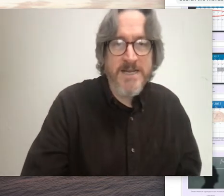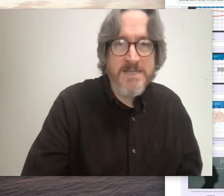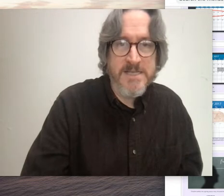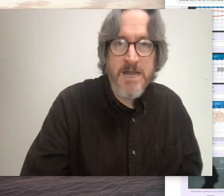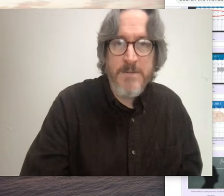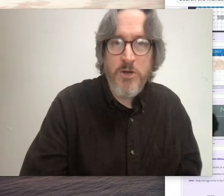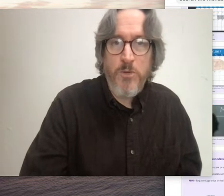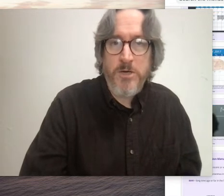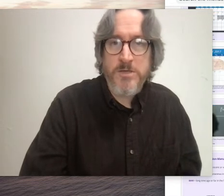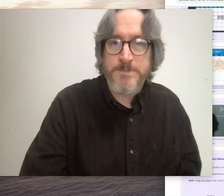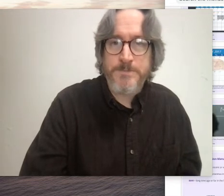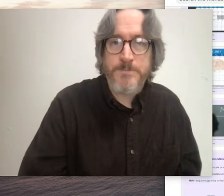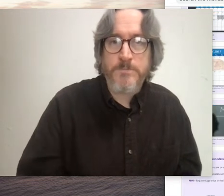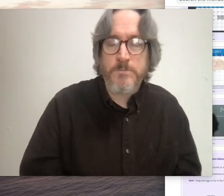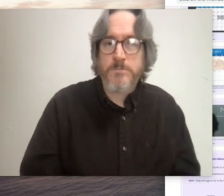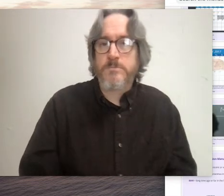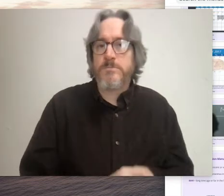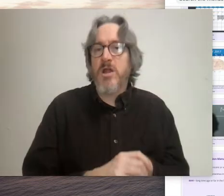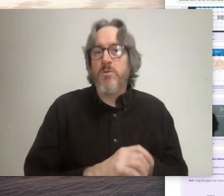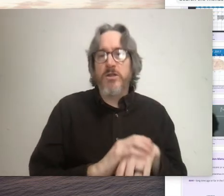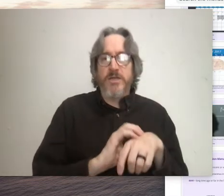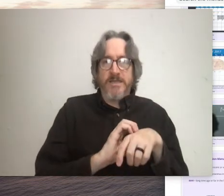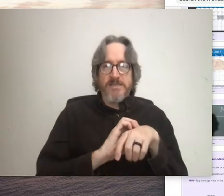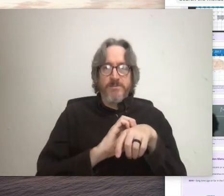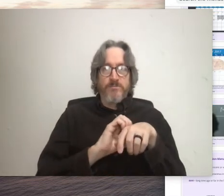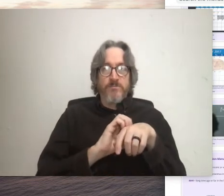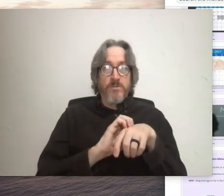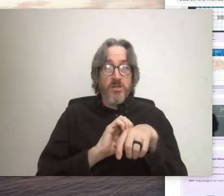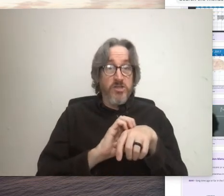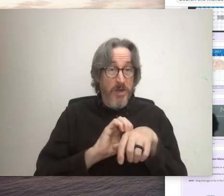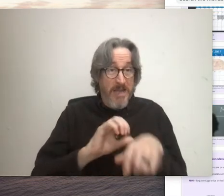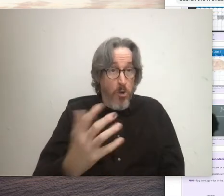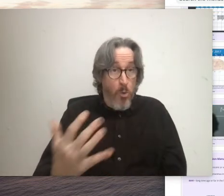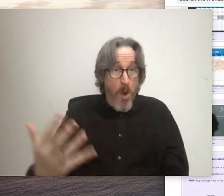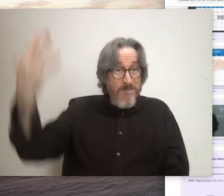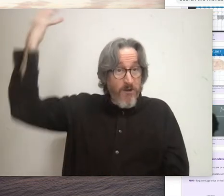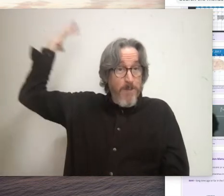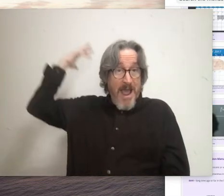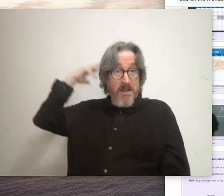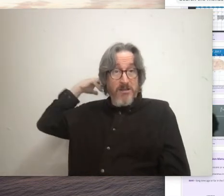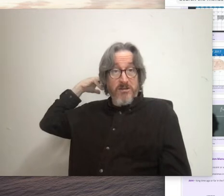Before I get to these non-manual markers, I want to look at this. So it can go